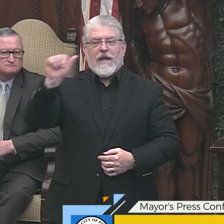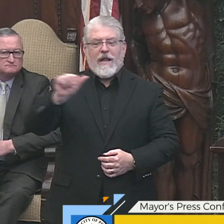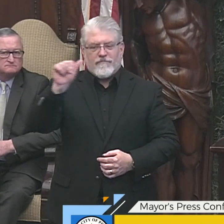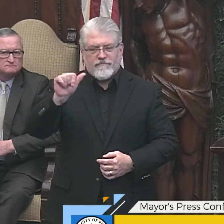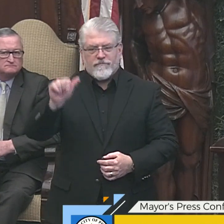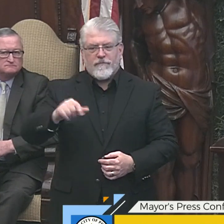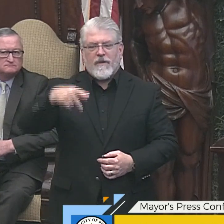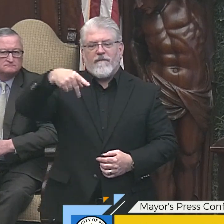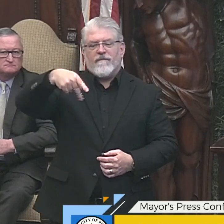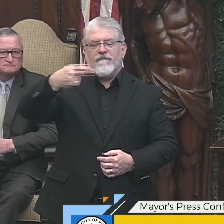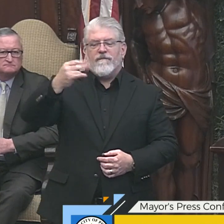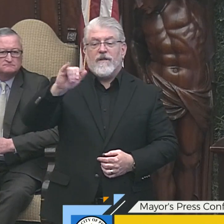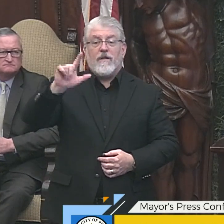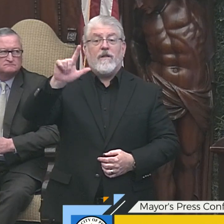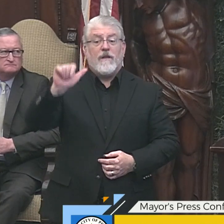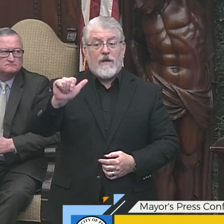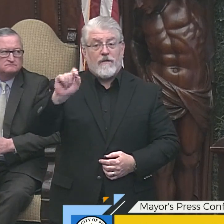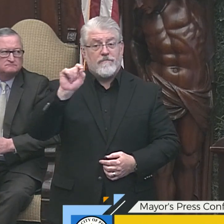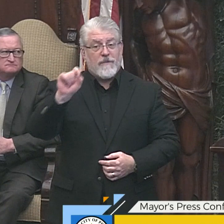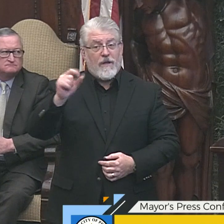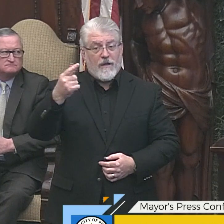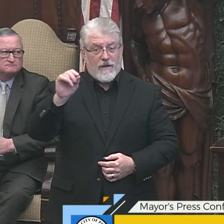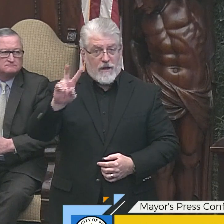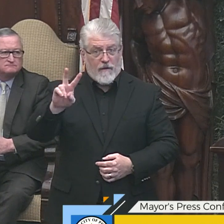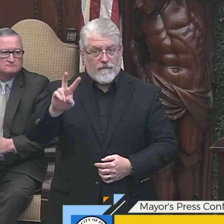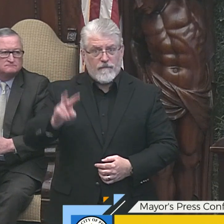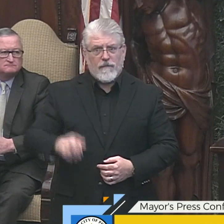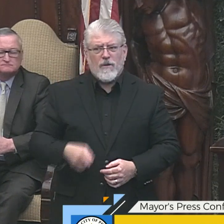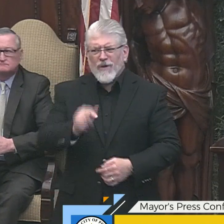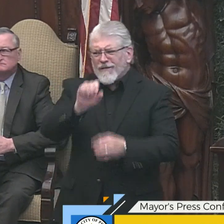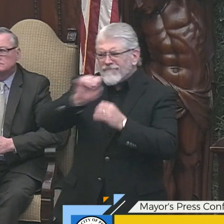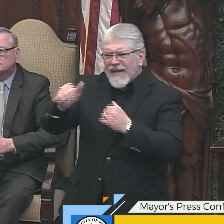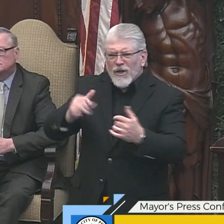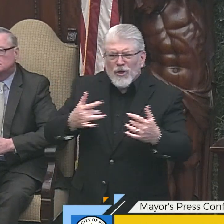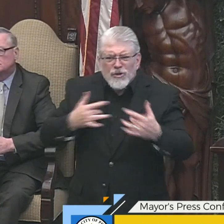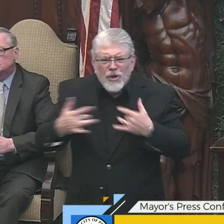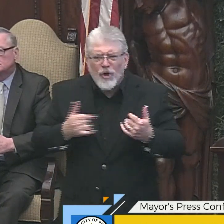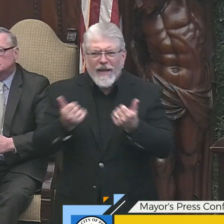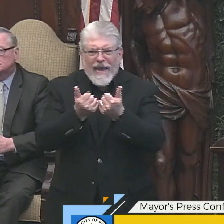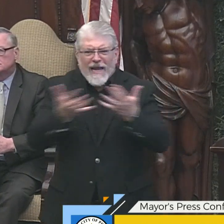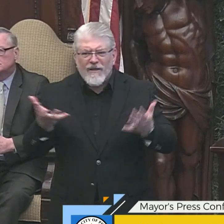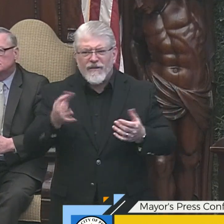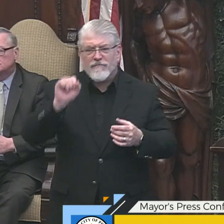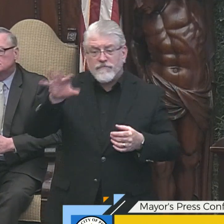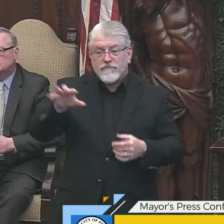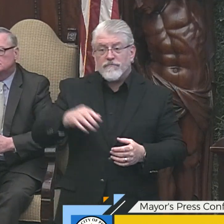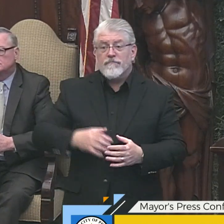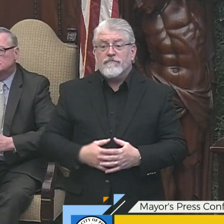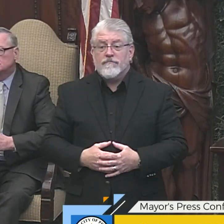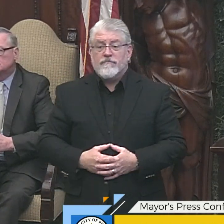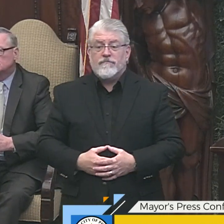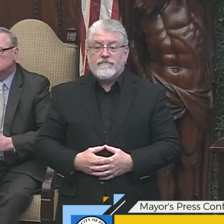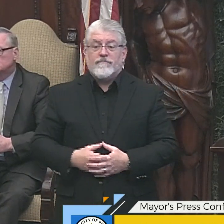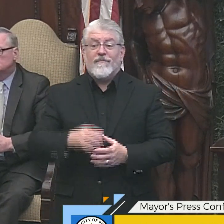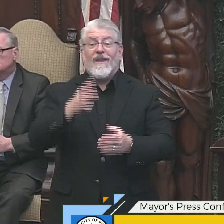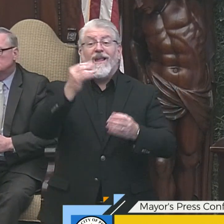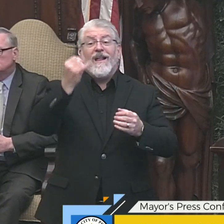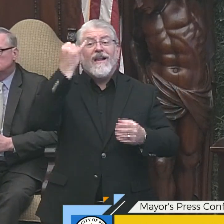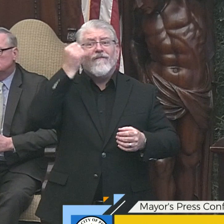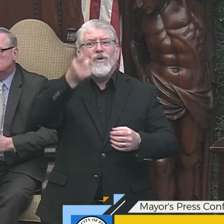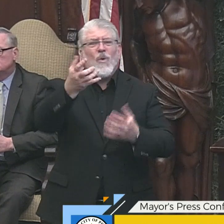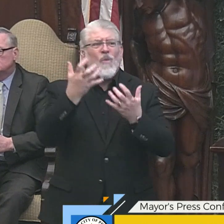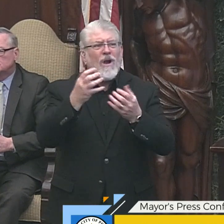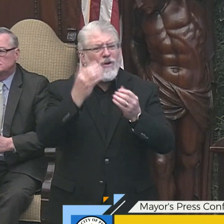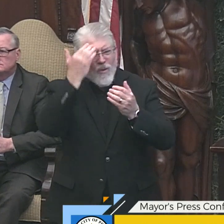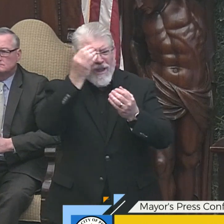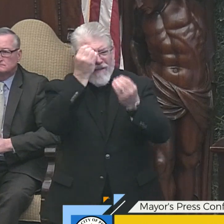to 888-777. Again, that's COVID PHL to 888-777 for text updates. That list